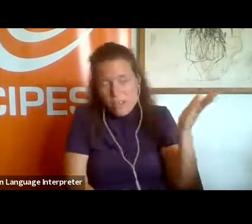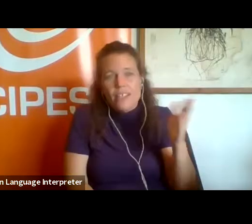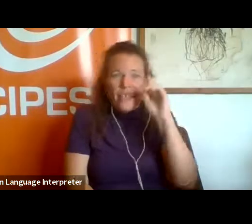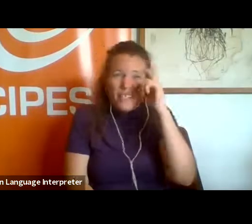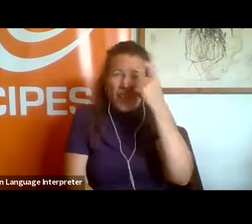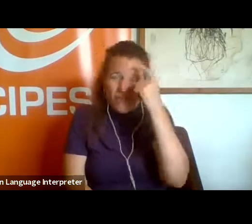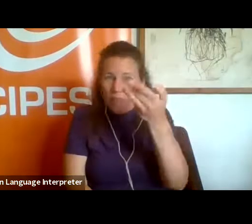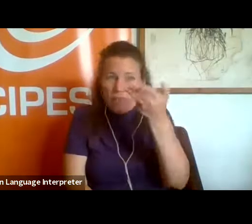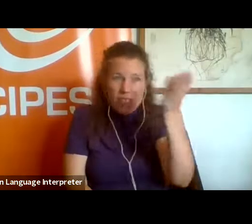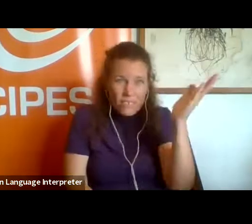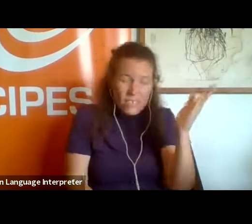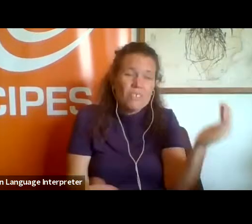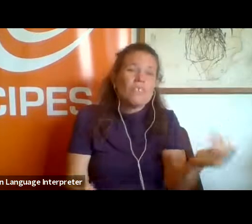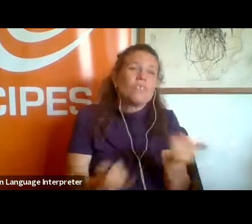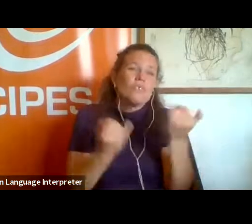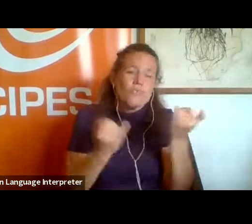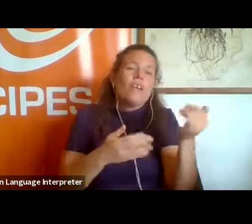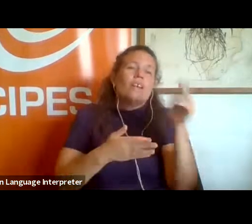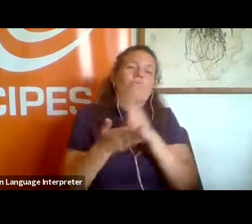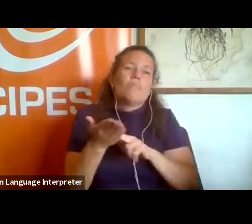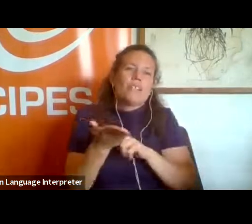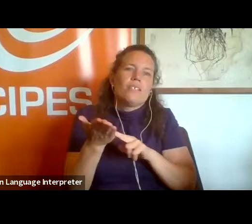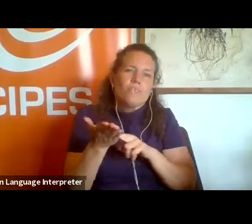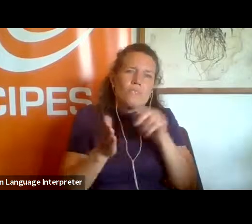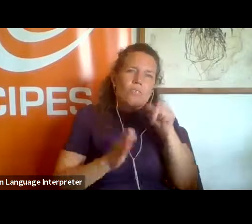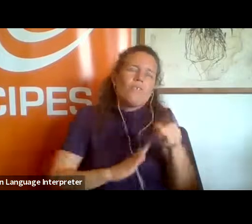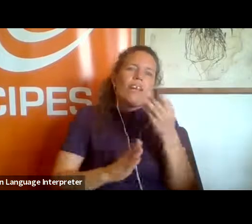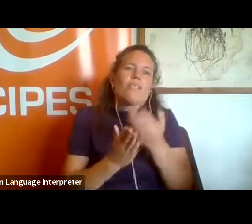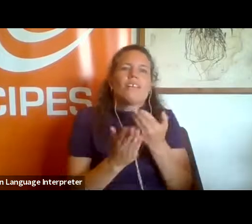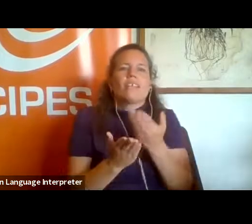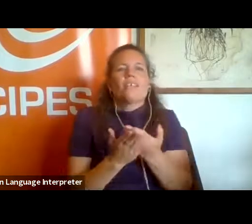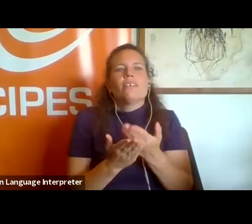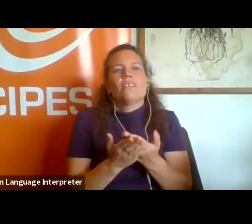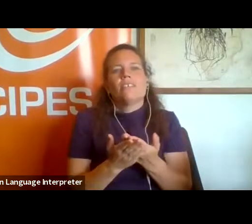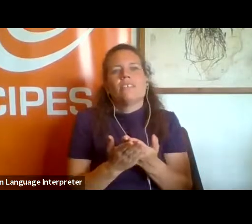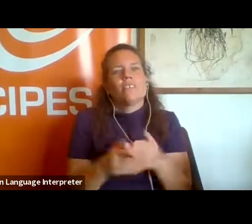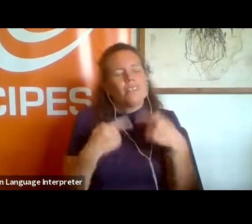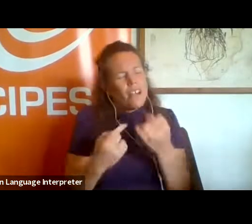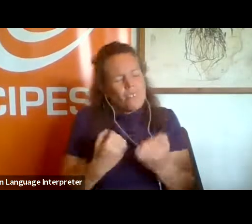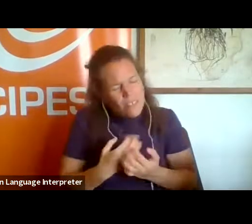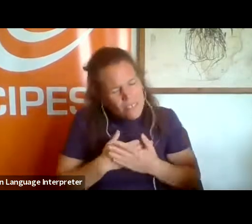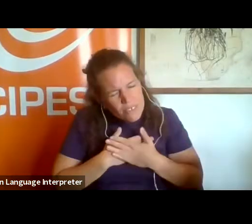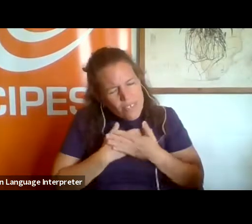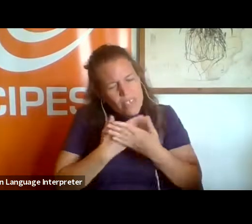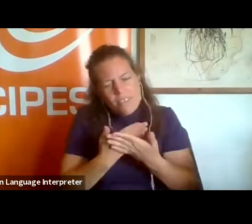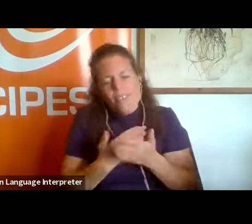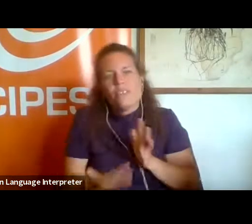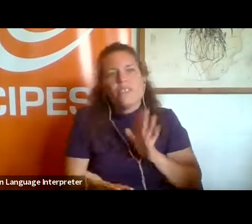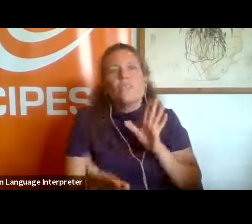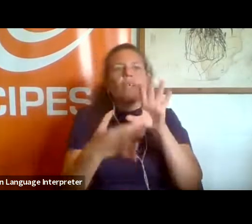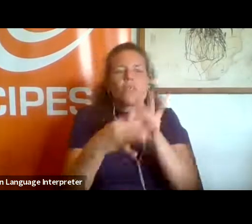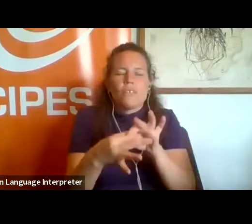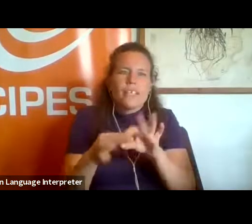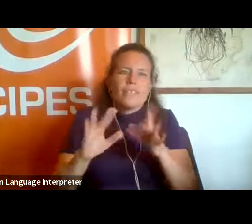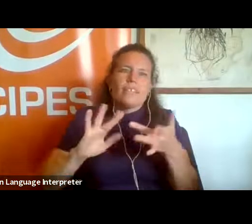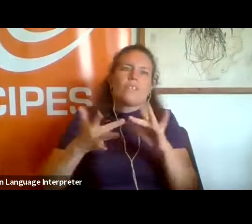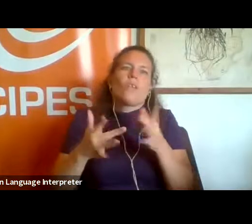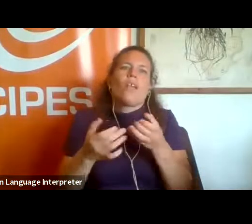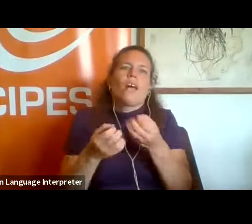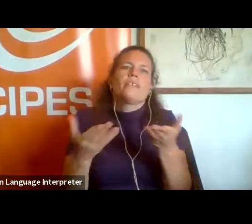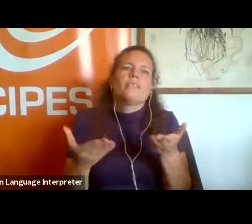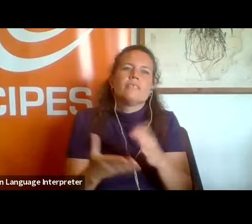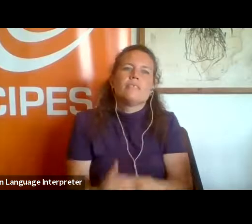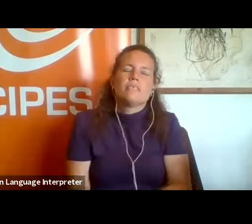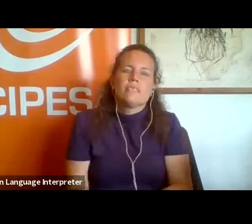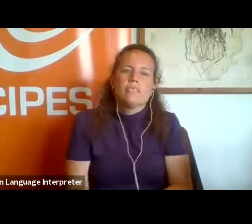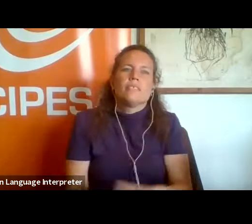take advantage of that fact and of our desire to be connected online. In an